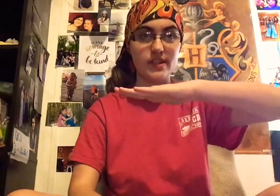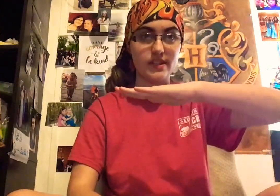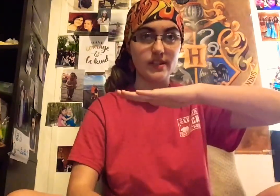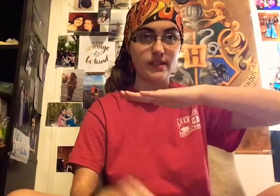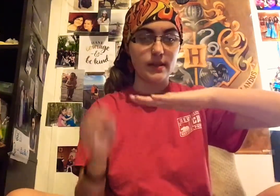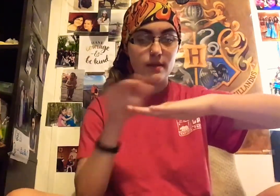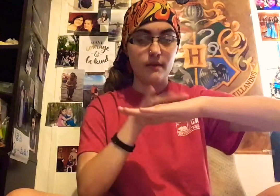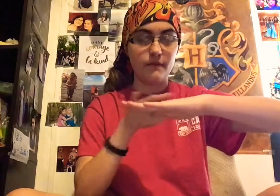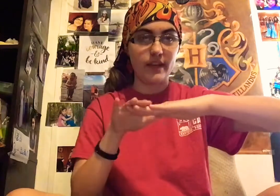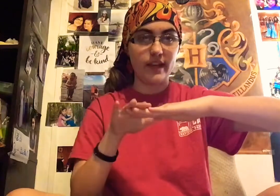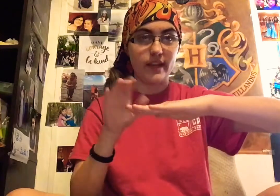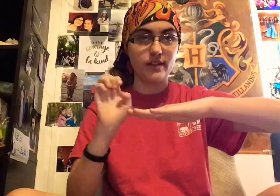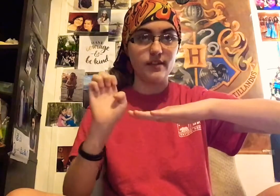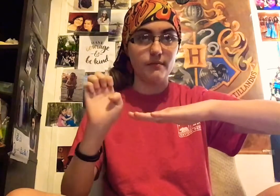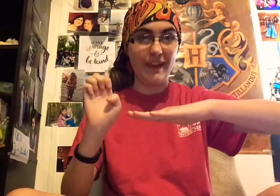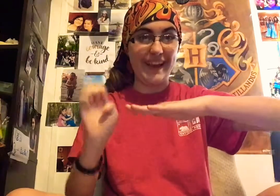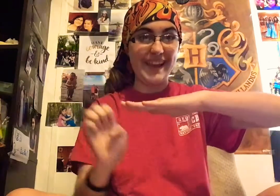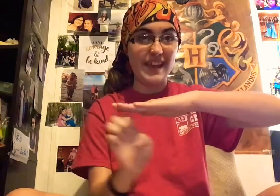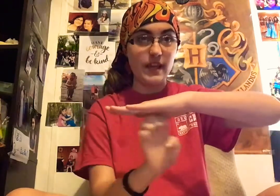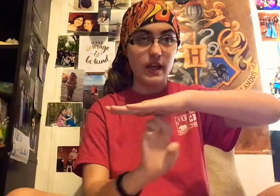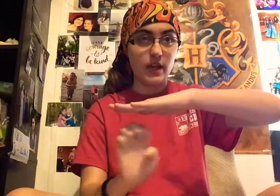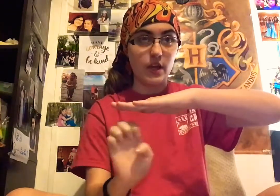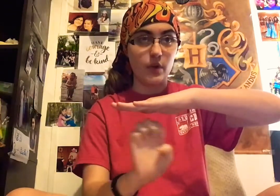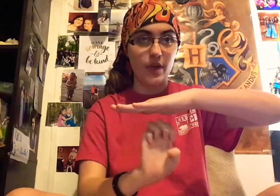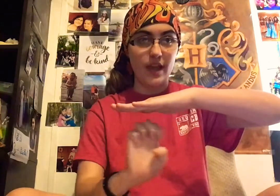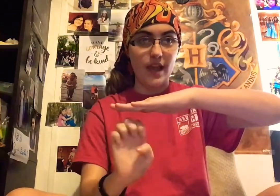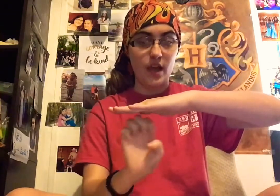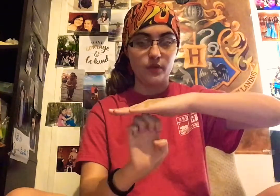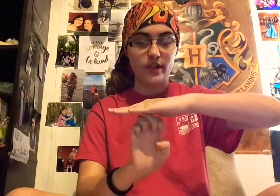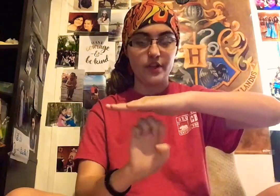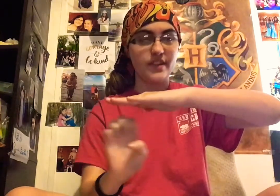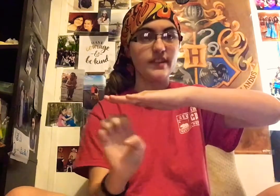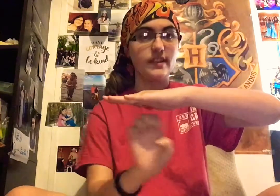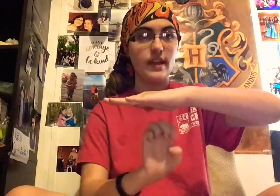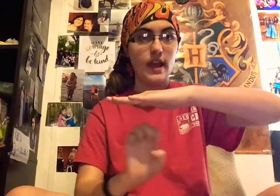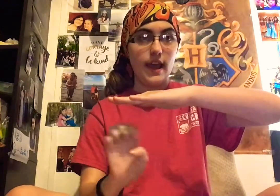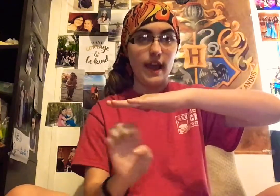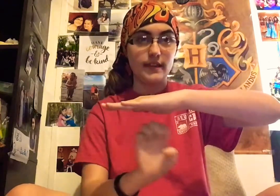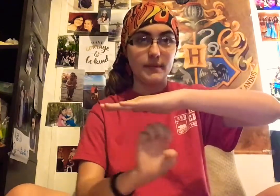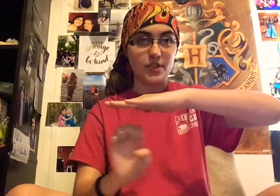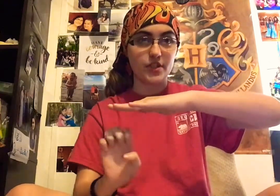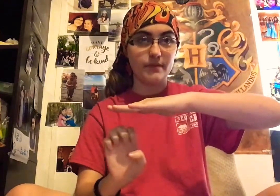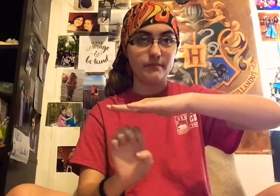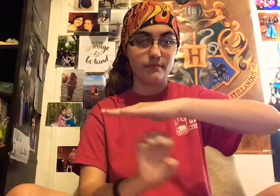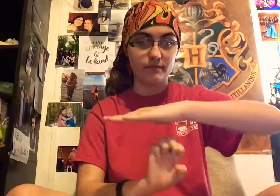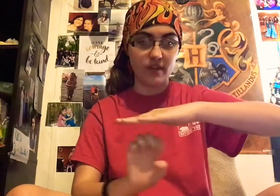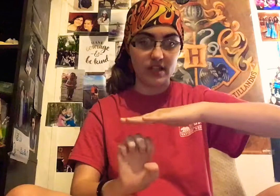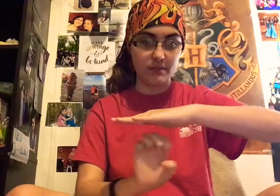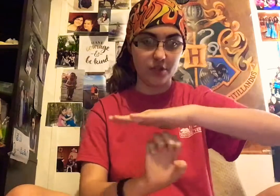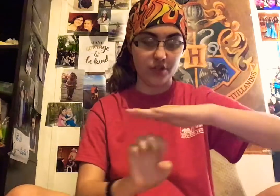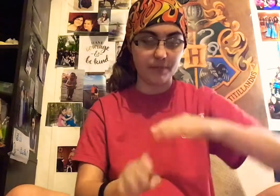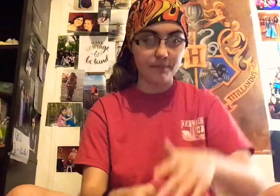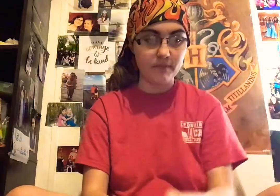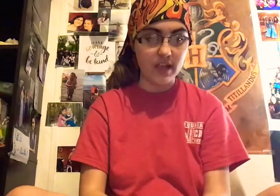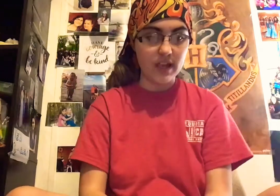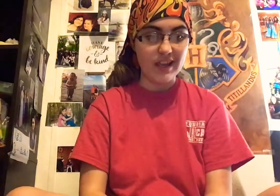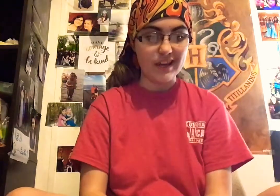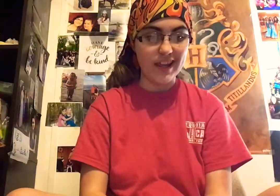is flat hand, make an E, go right underneath it. Elementary. Elementary. Next